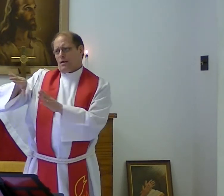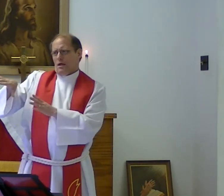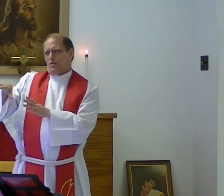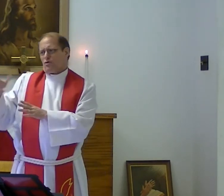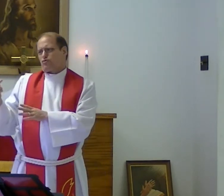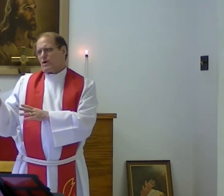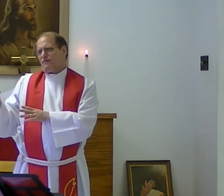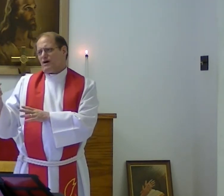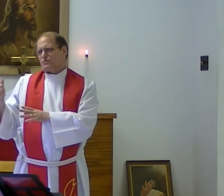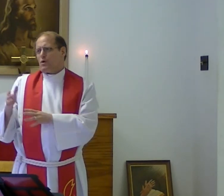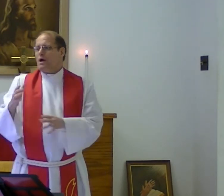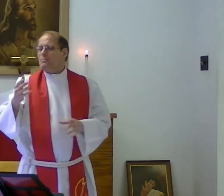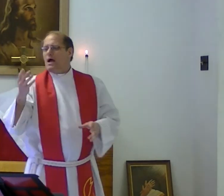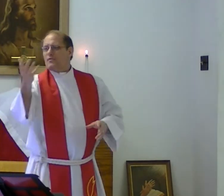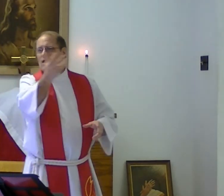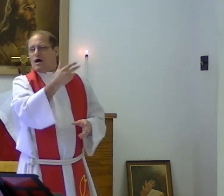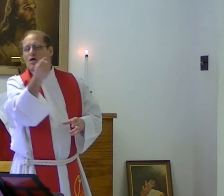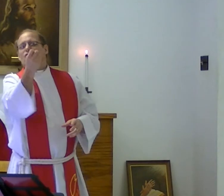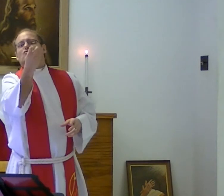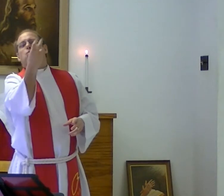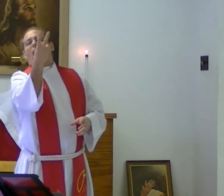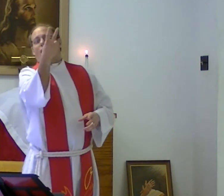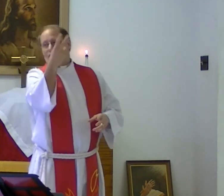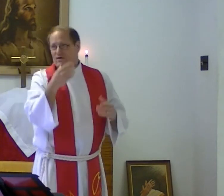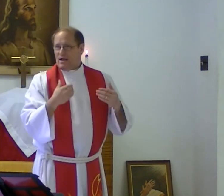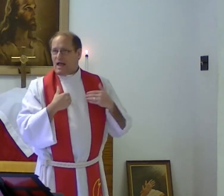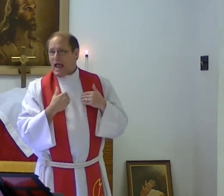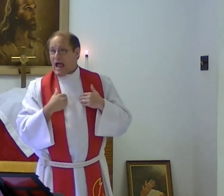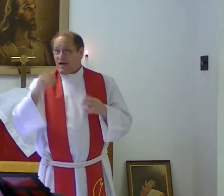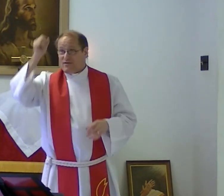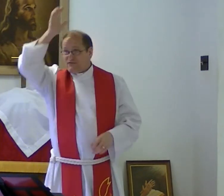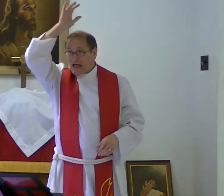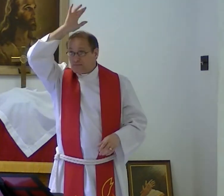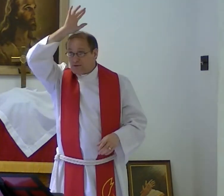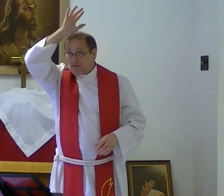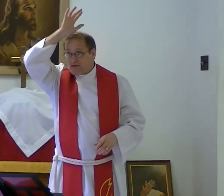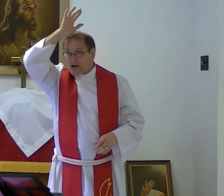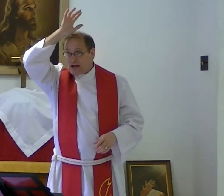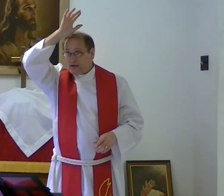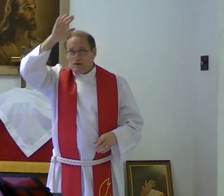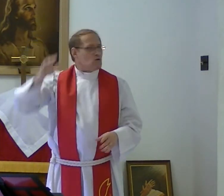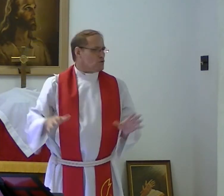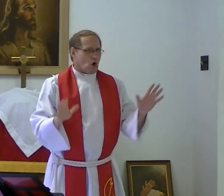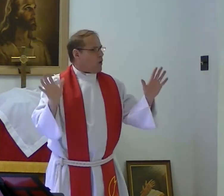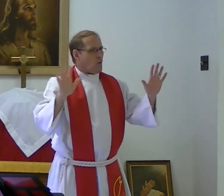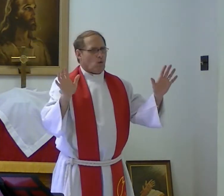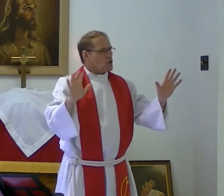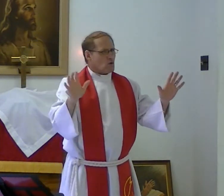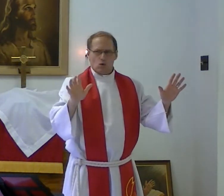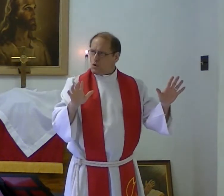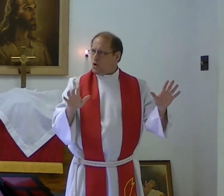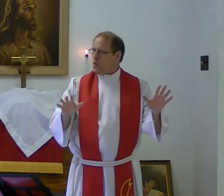The three of us, the quill, had the flames above their head. No, no, no, no, no.